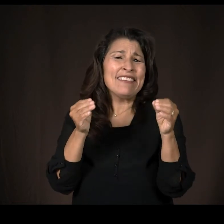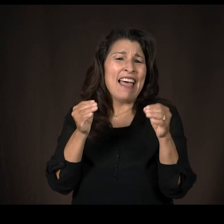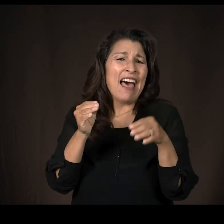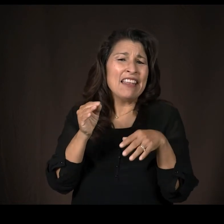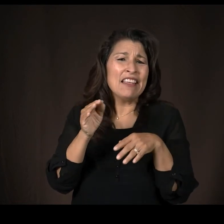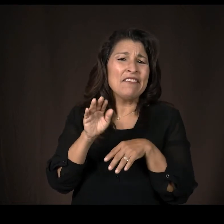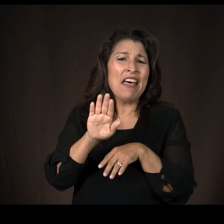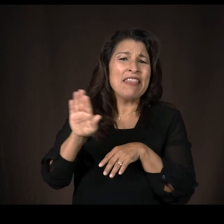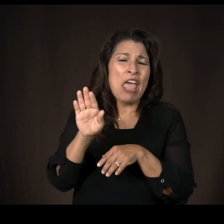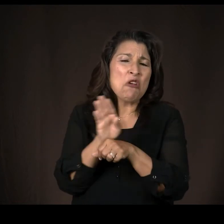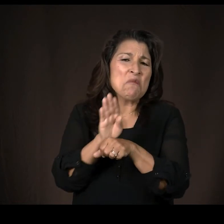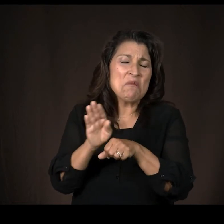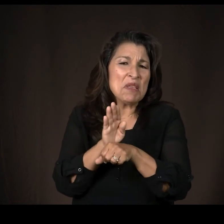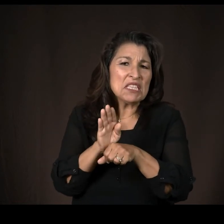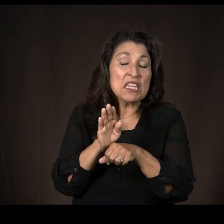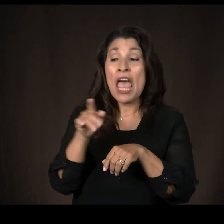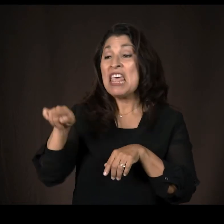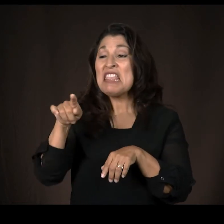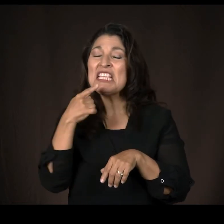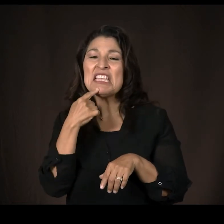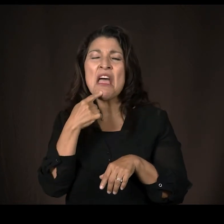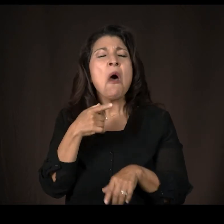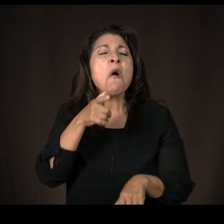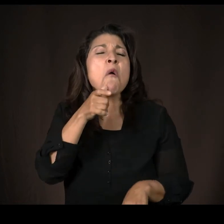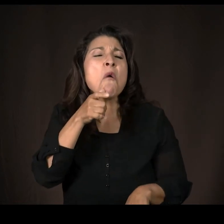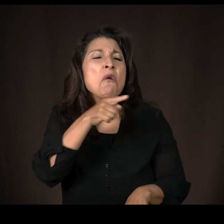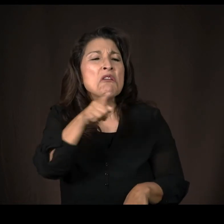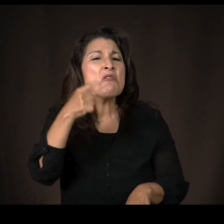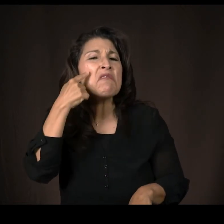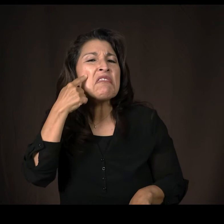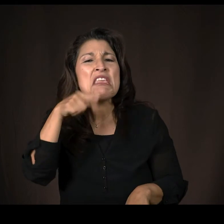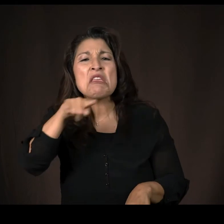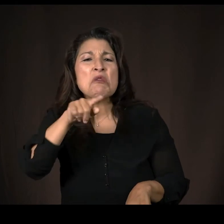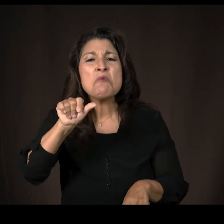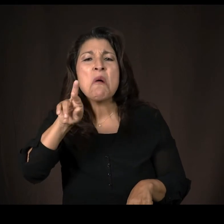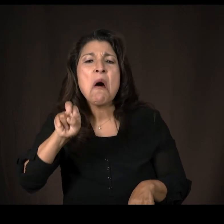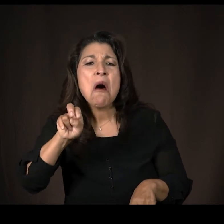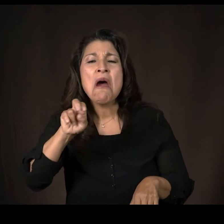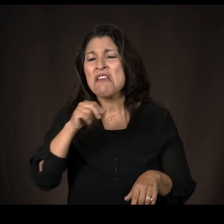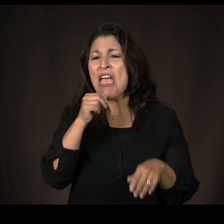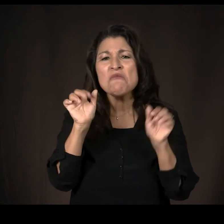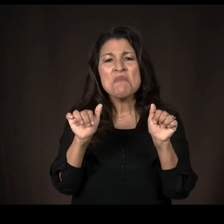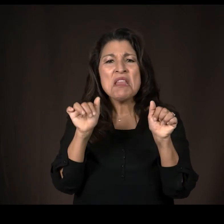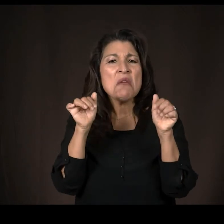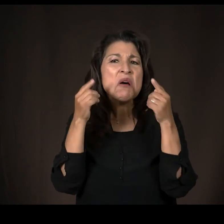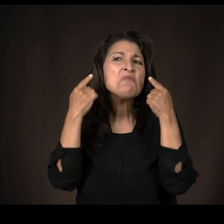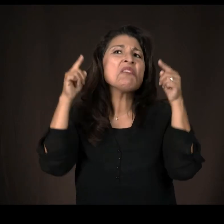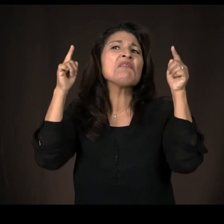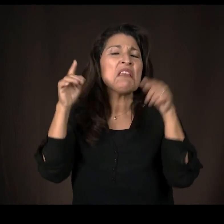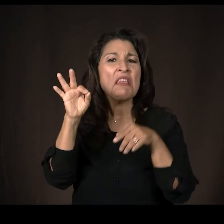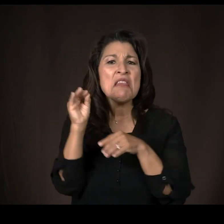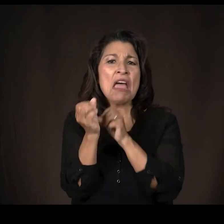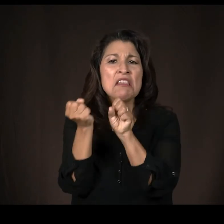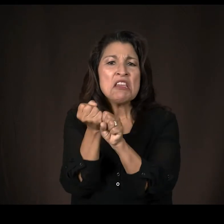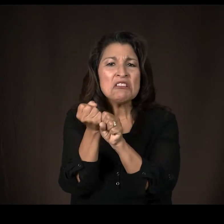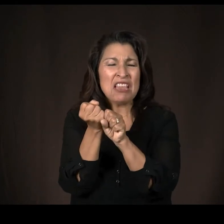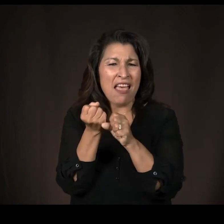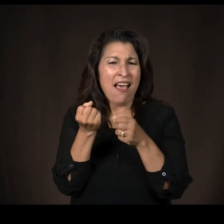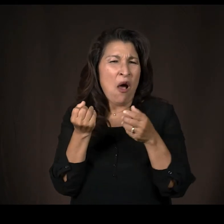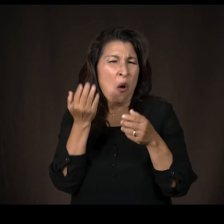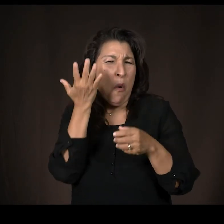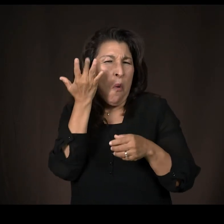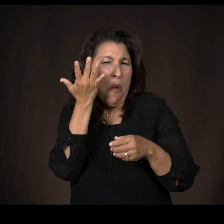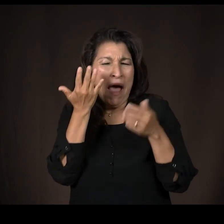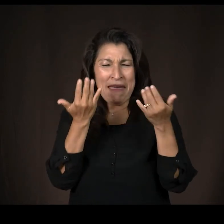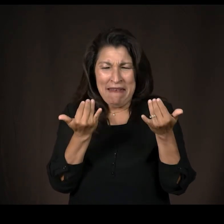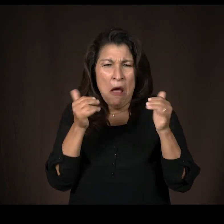you think you're doing? Who do you think you are? They asked. You haven't done this in 90 years. Why do you think now you're going to be able to rebuild a